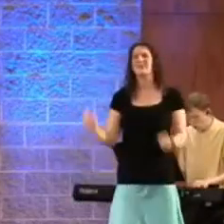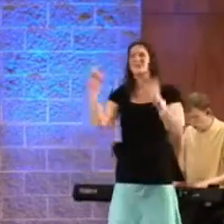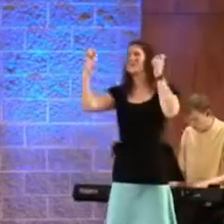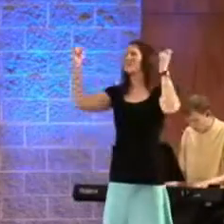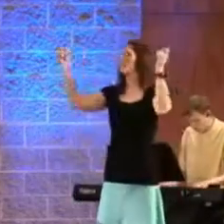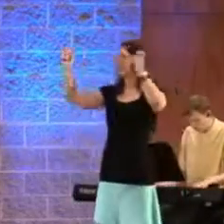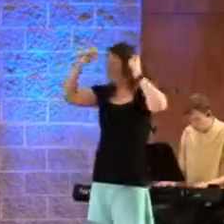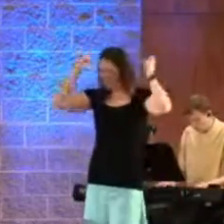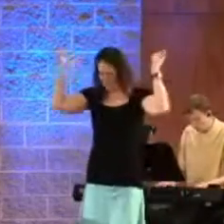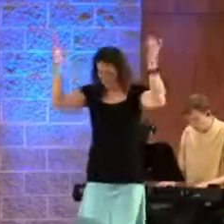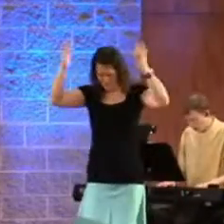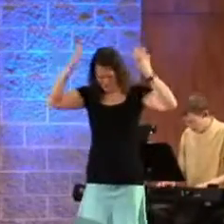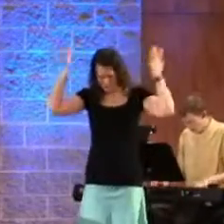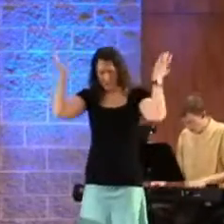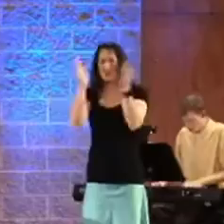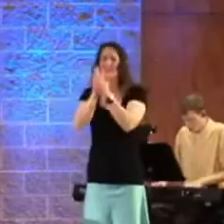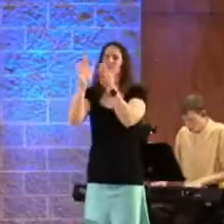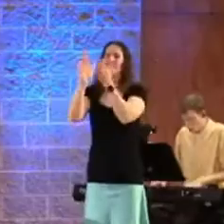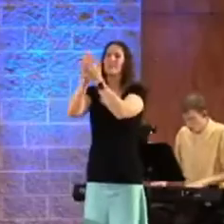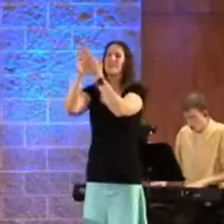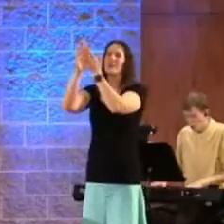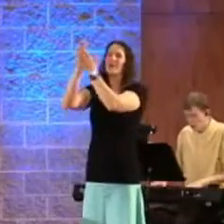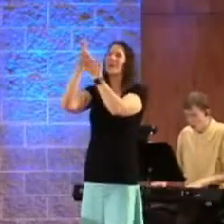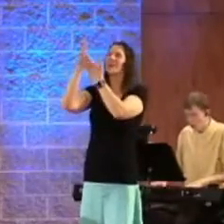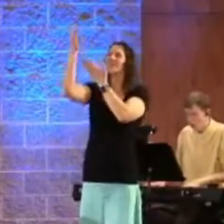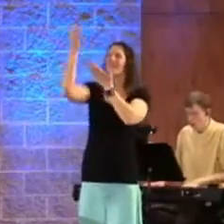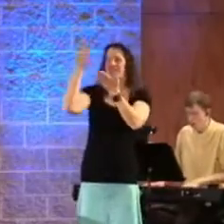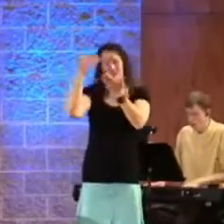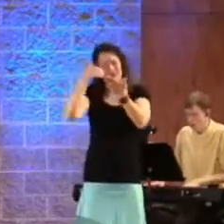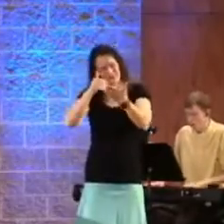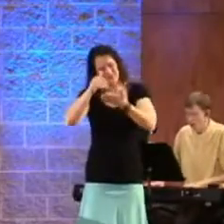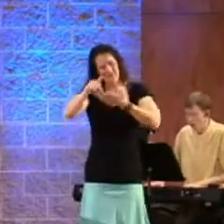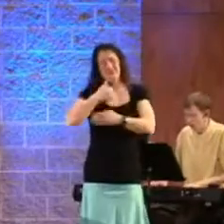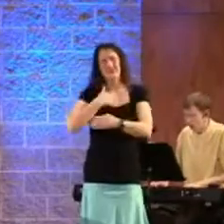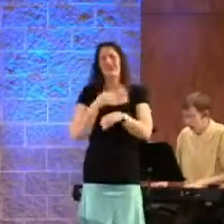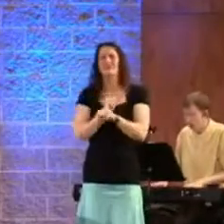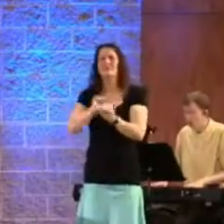hallelujah. Praise the one who set me free.